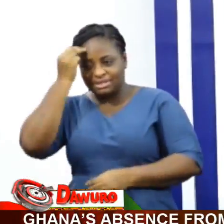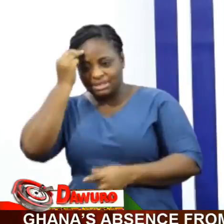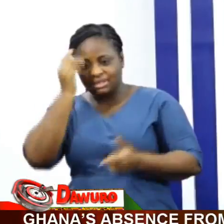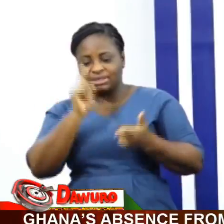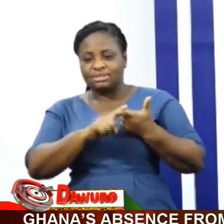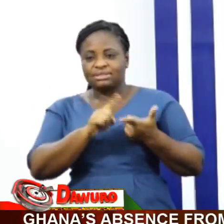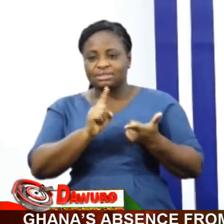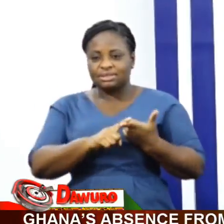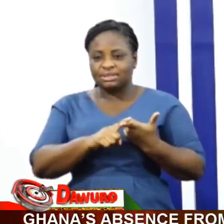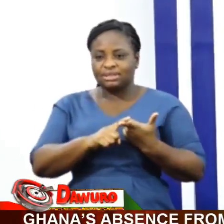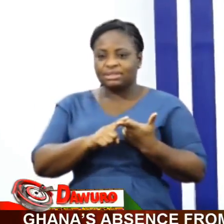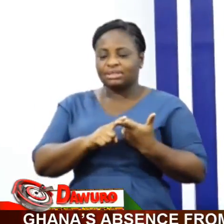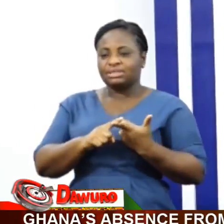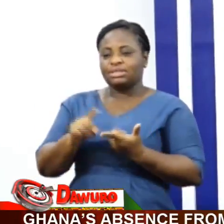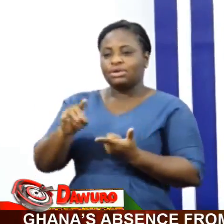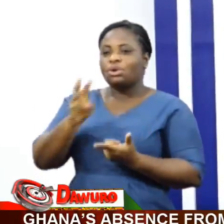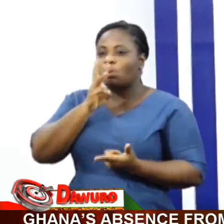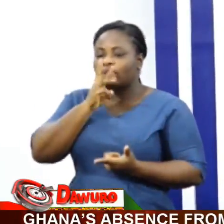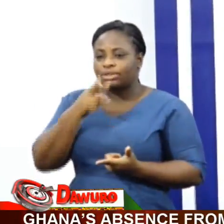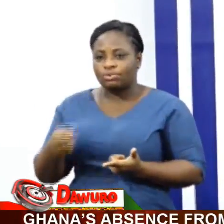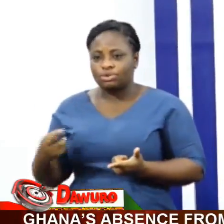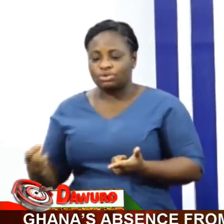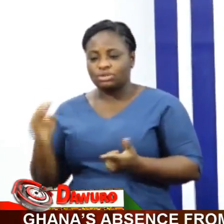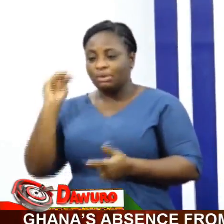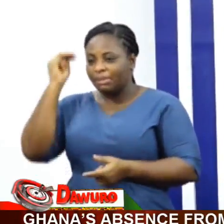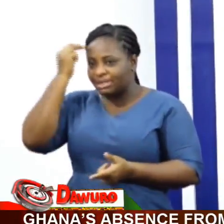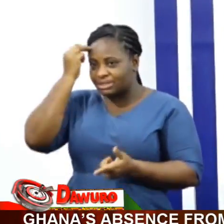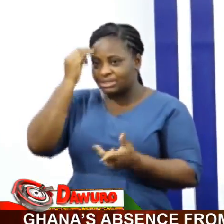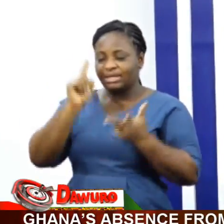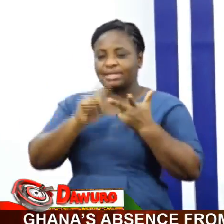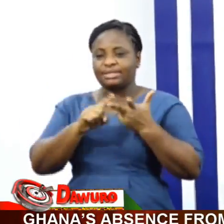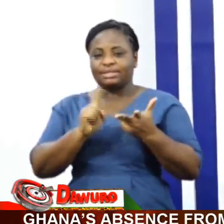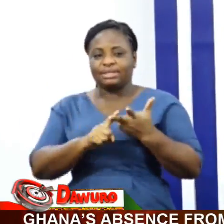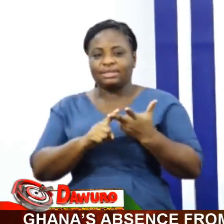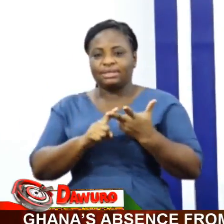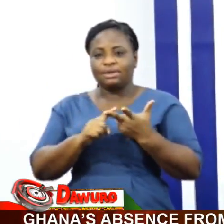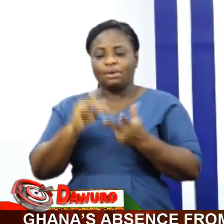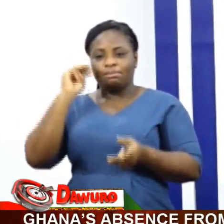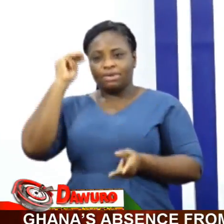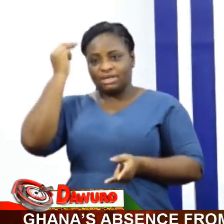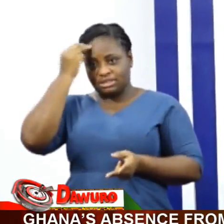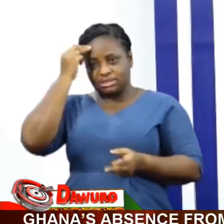day. We going to a good